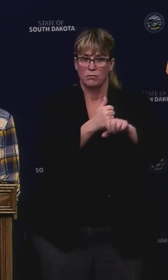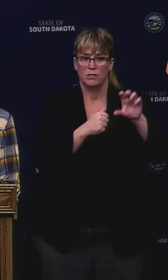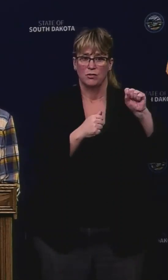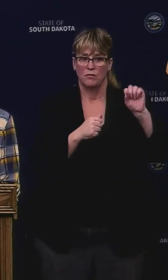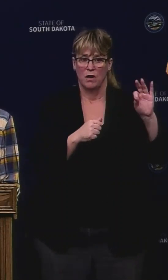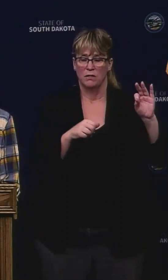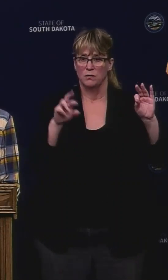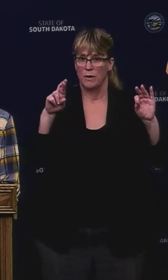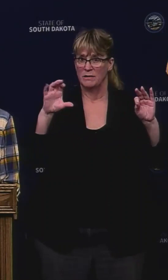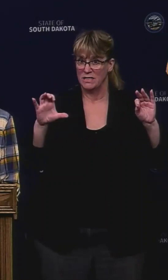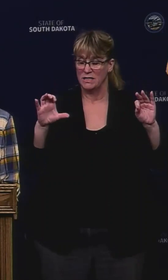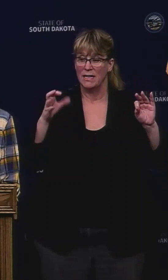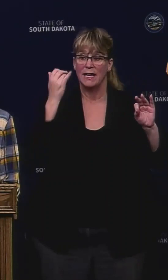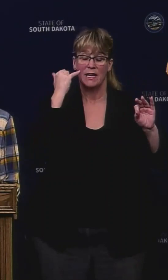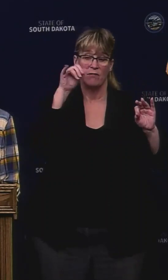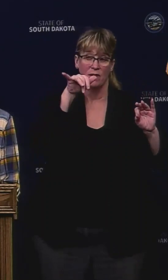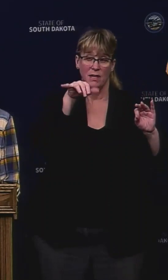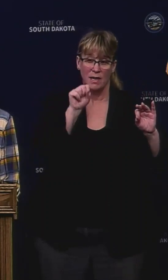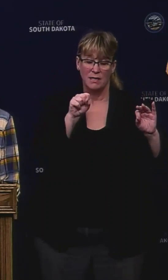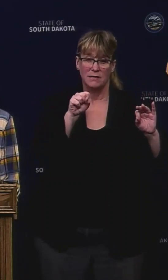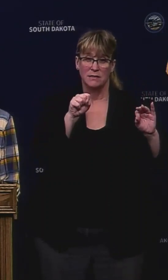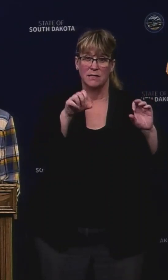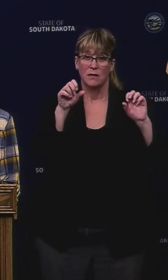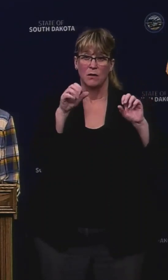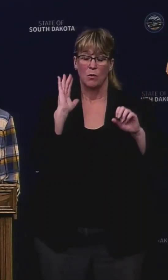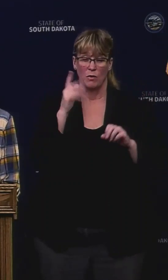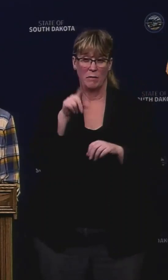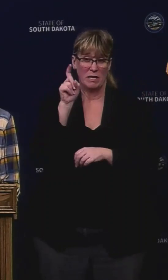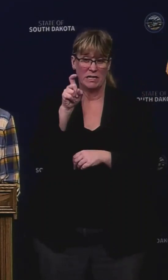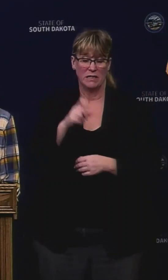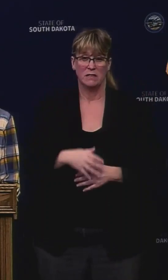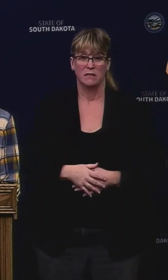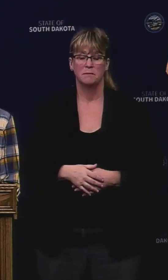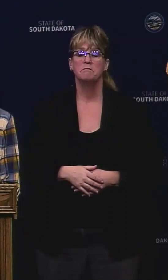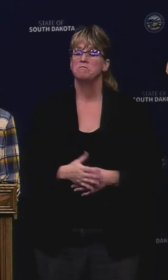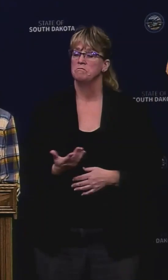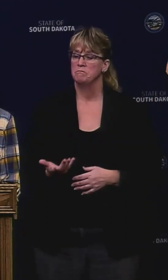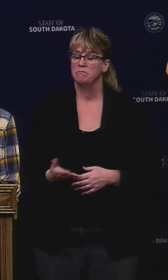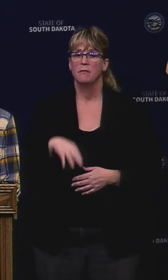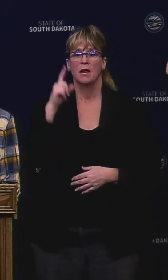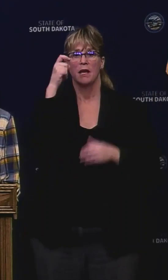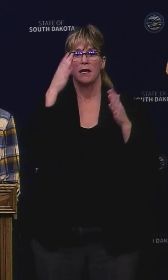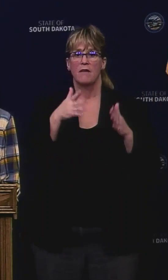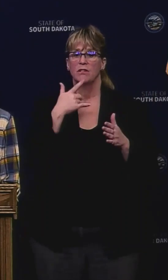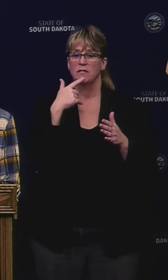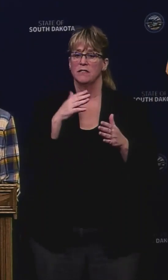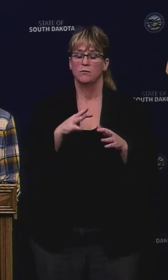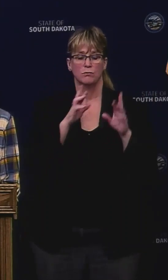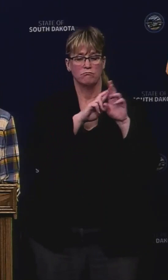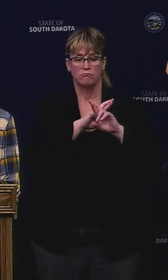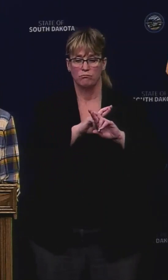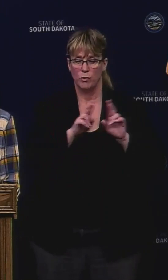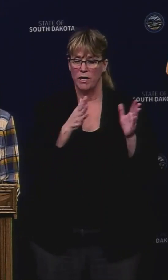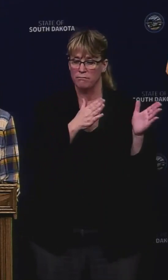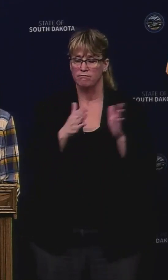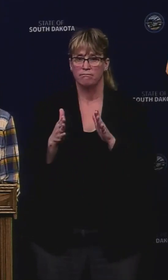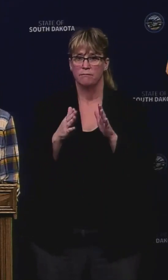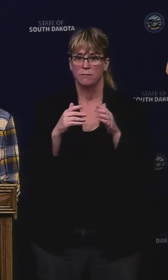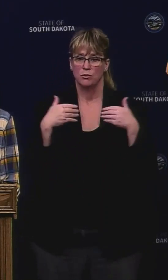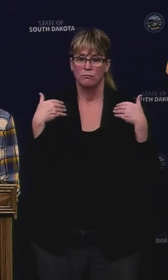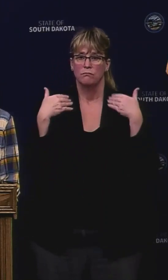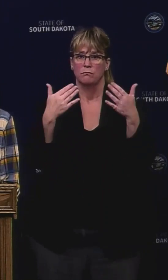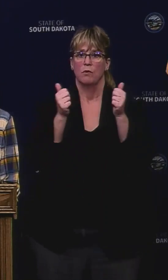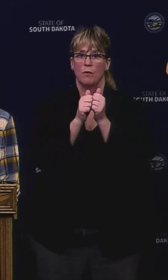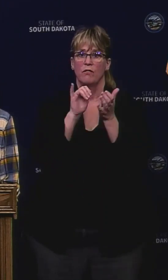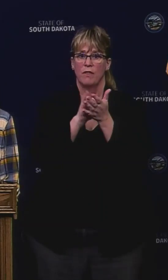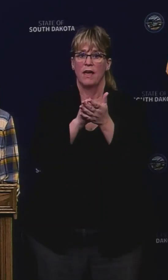Rapid City? And if so, do you think that they'll be needed? We are prepared to move forward with some of that build out on capacity,